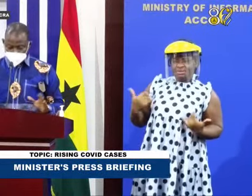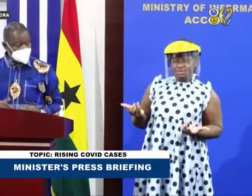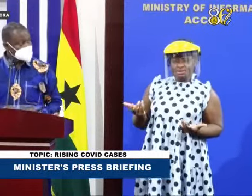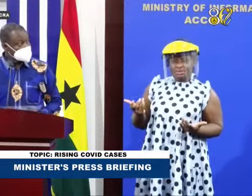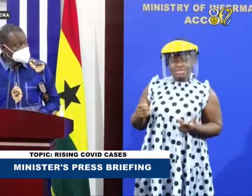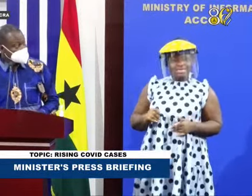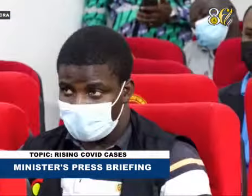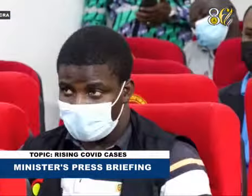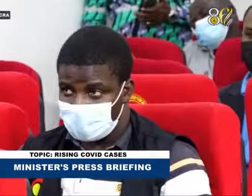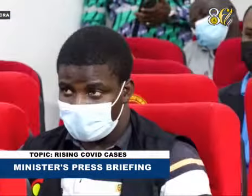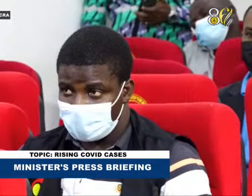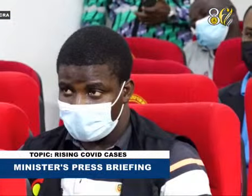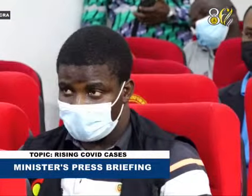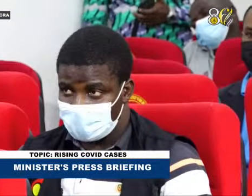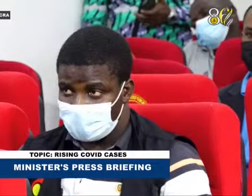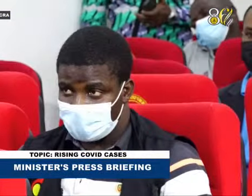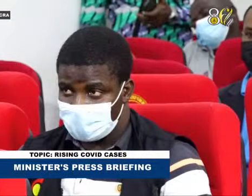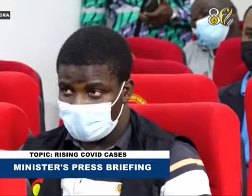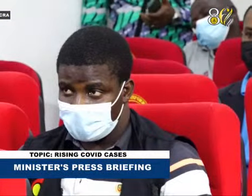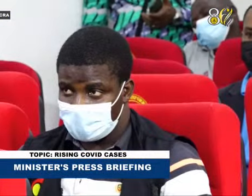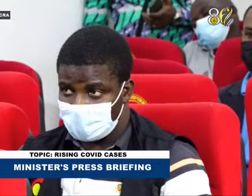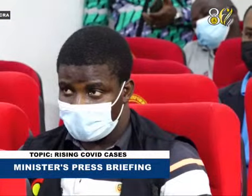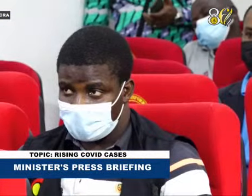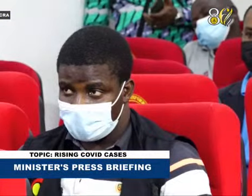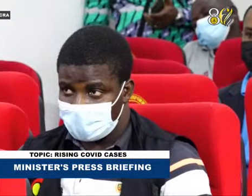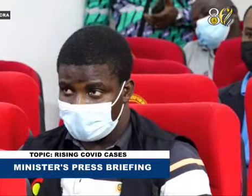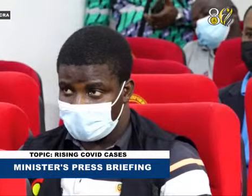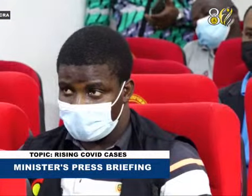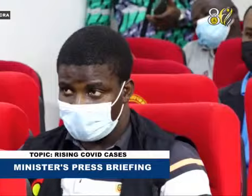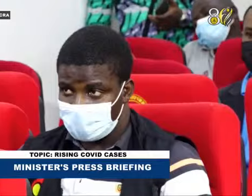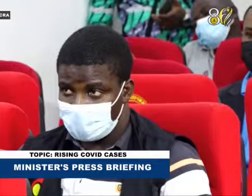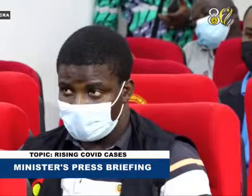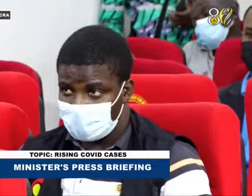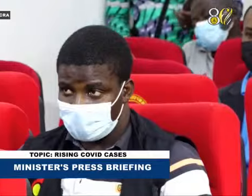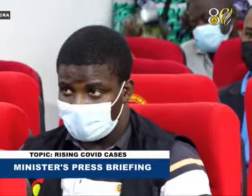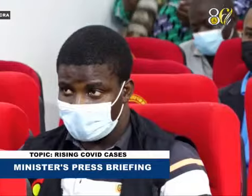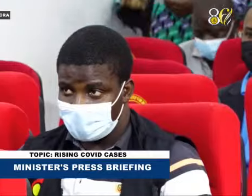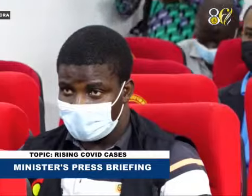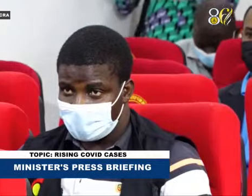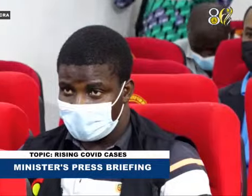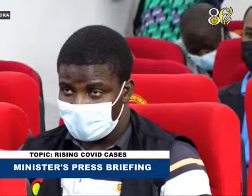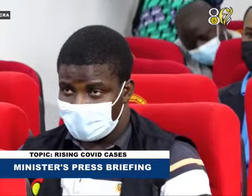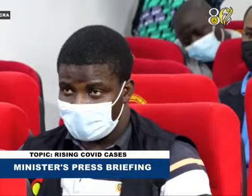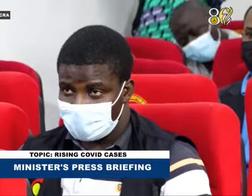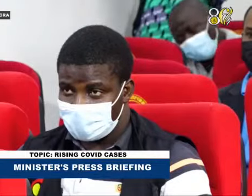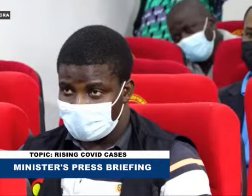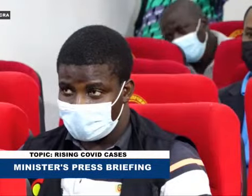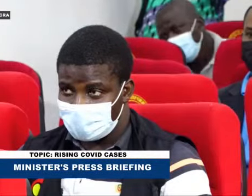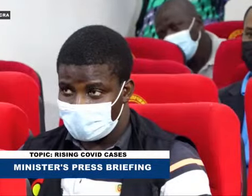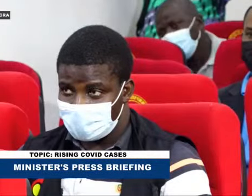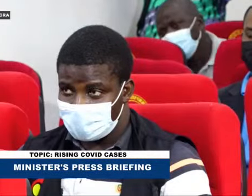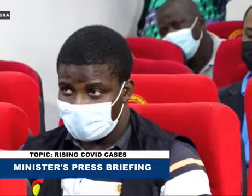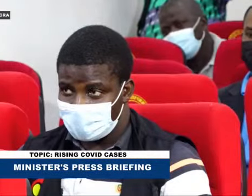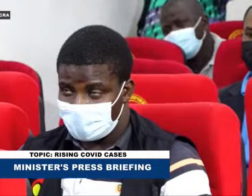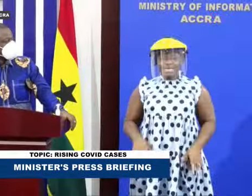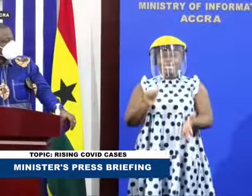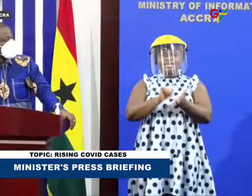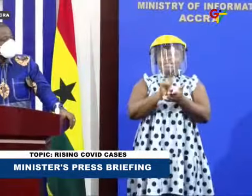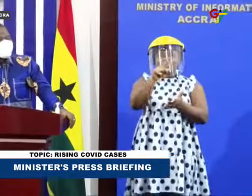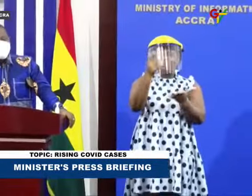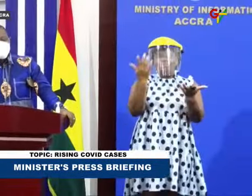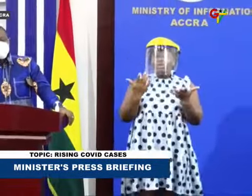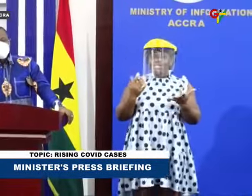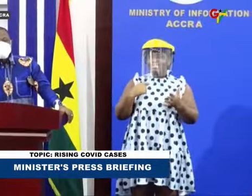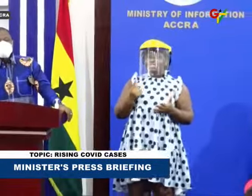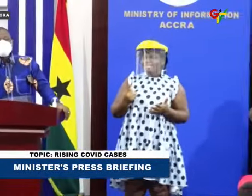So, Doc, you know, sometimes when we watch the movies, they are wearing a full hazmat suit. yes, so that's what